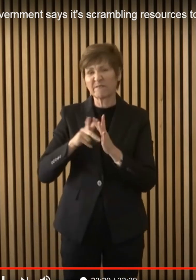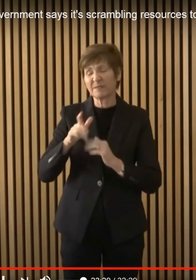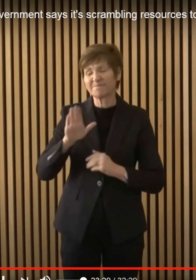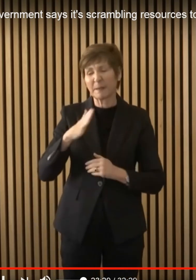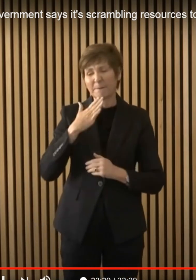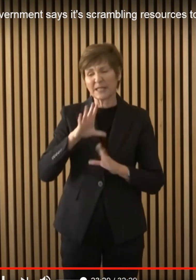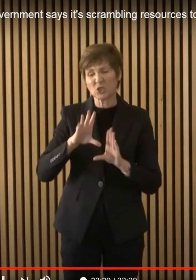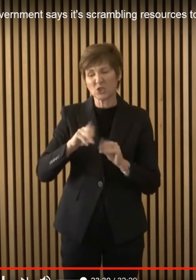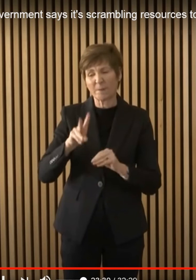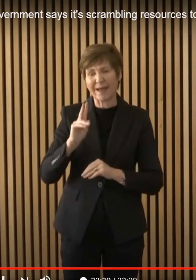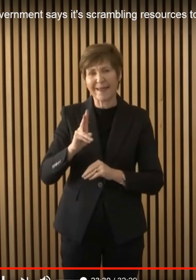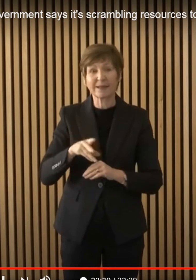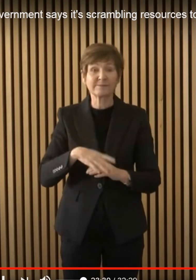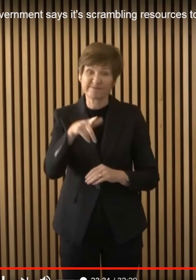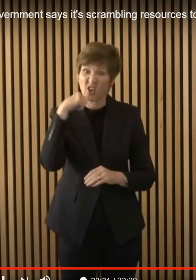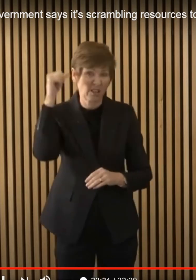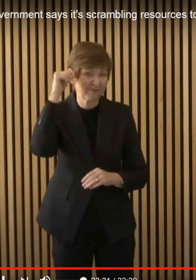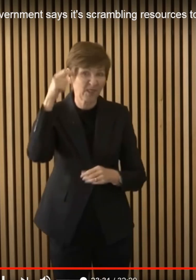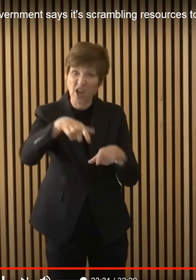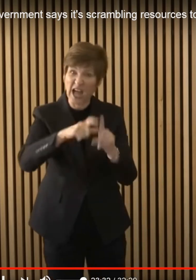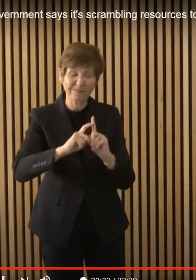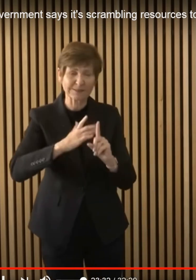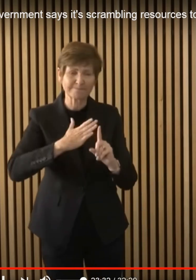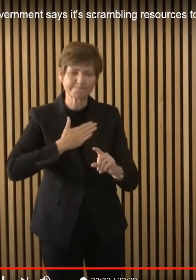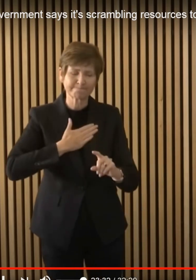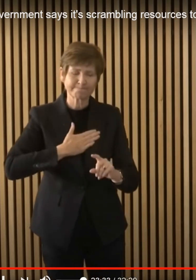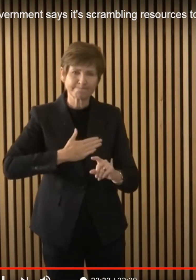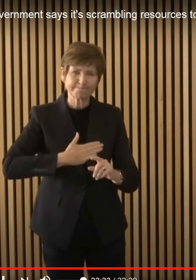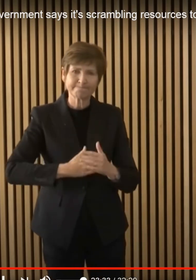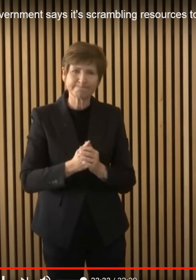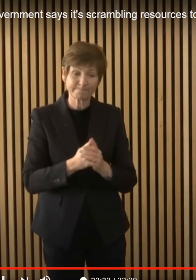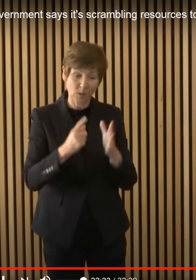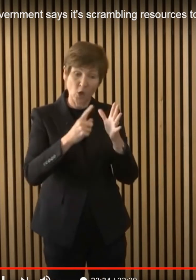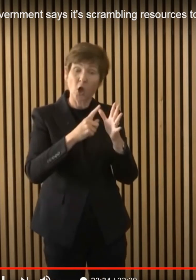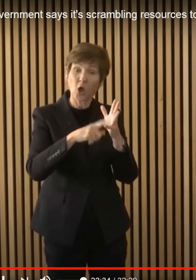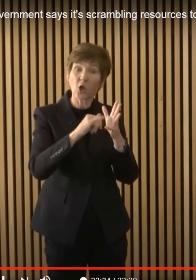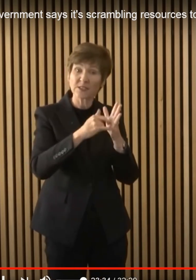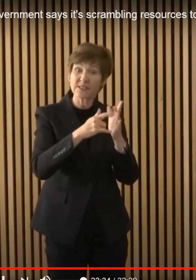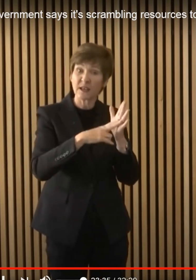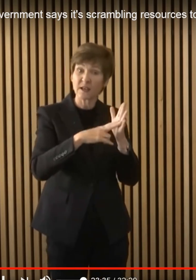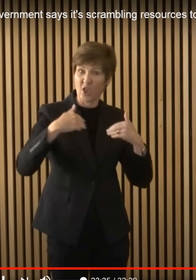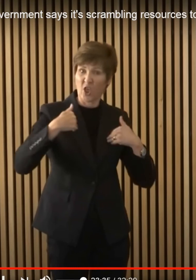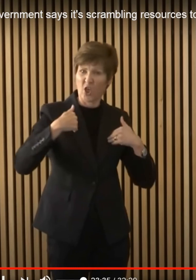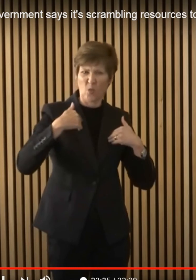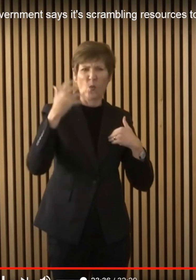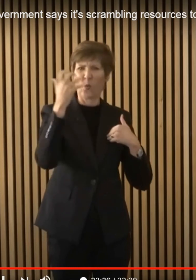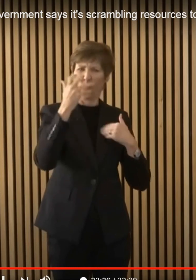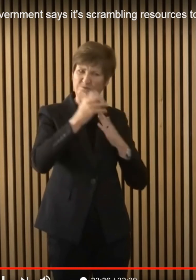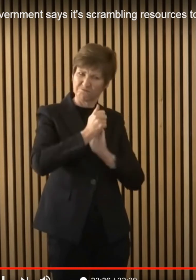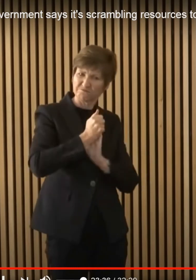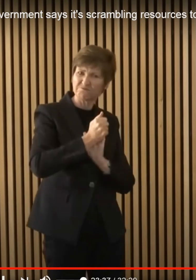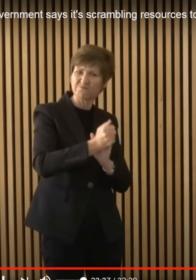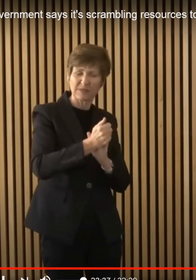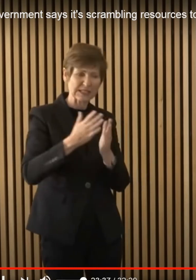decision, but already we can see the impact of that. Austin Health is taking the lead as clinical lead in assisting with